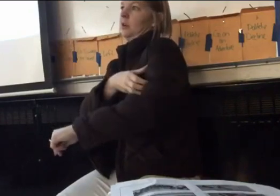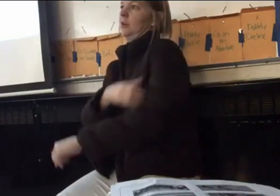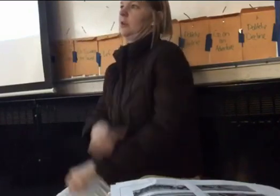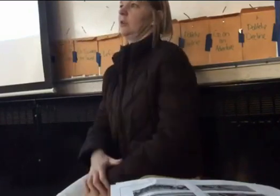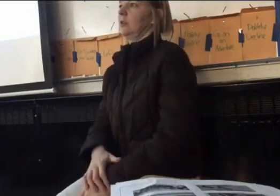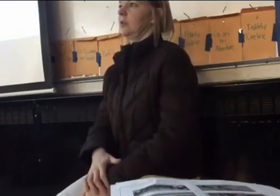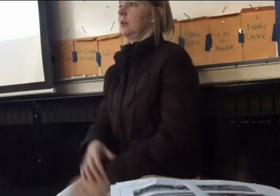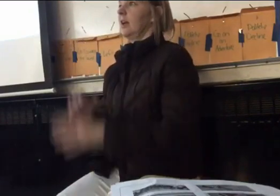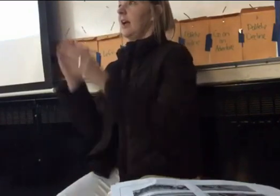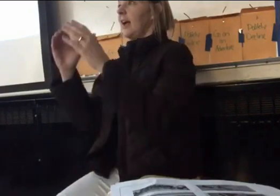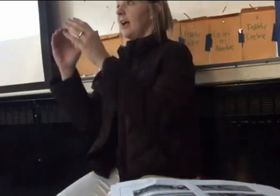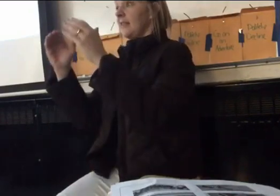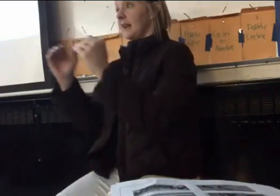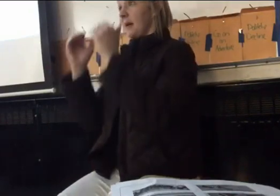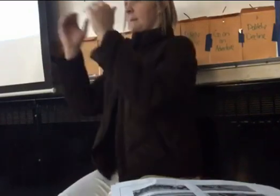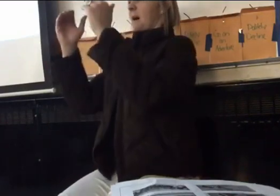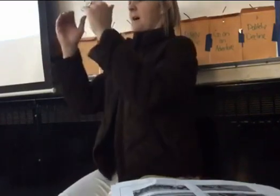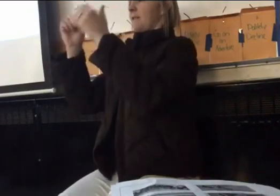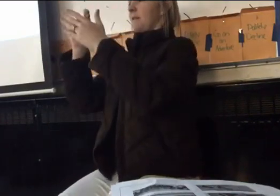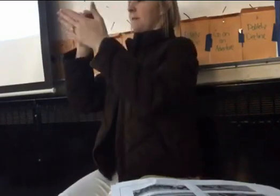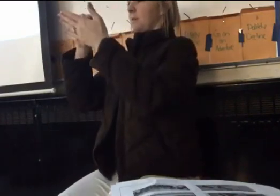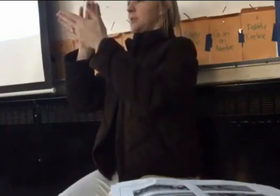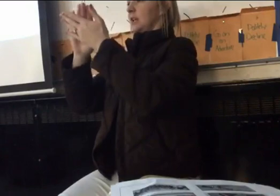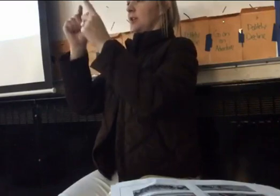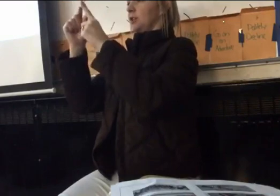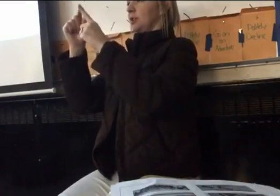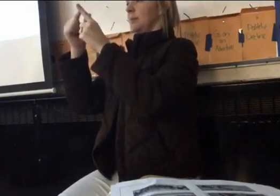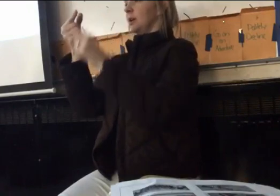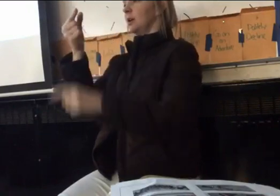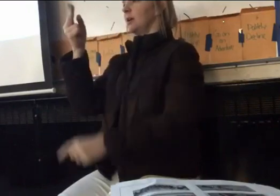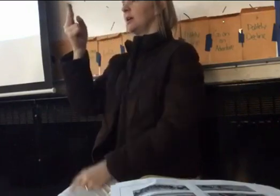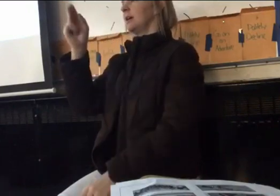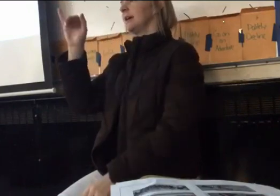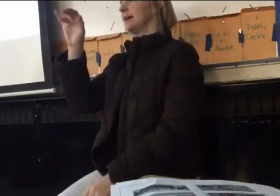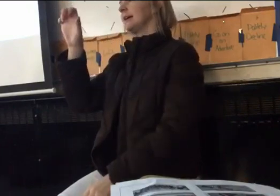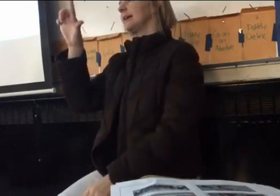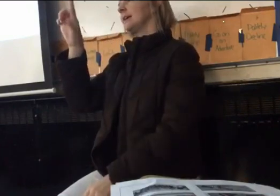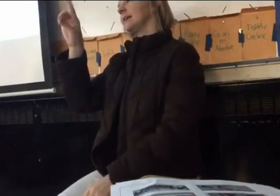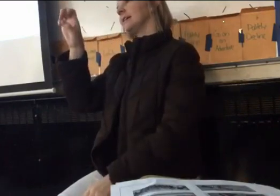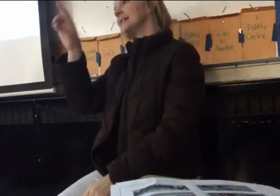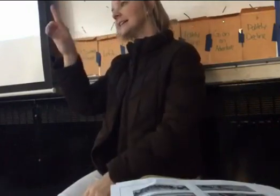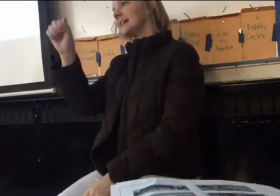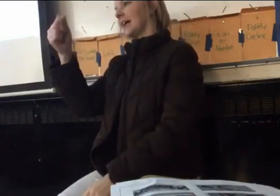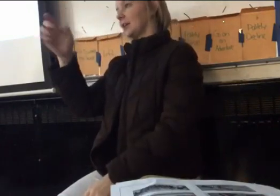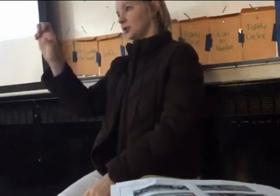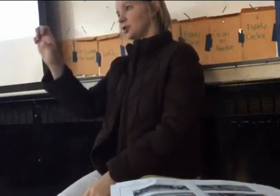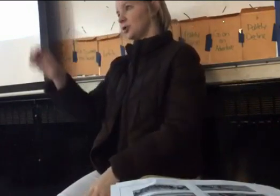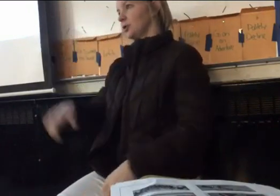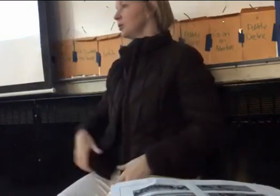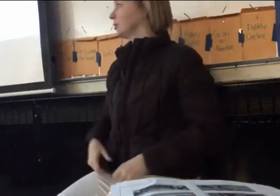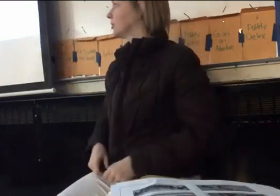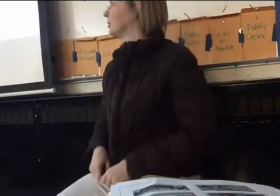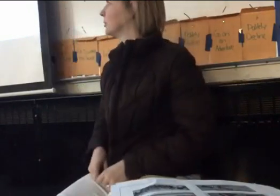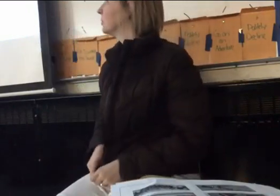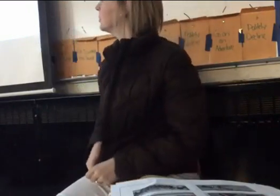And above that, we're going to put the term Gilded Age. So basically,